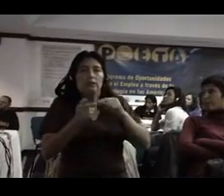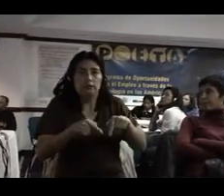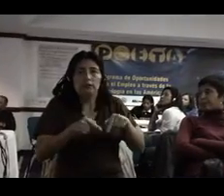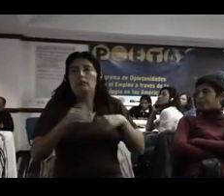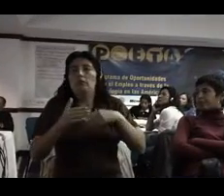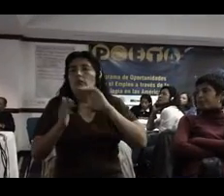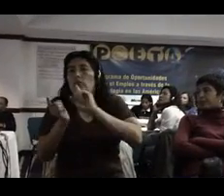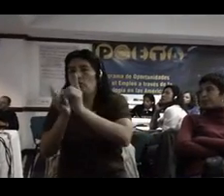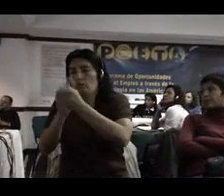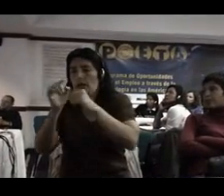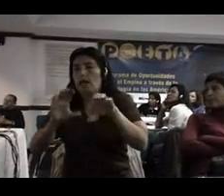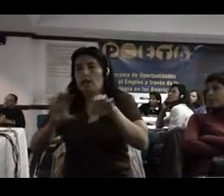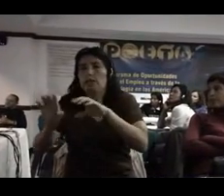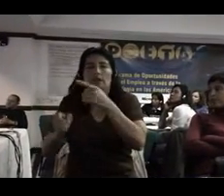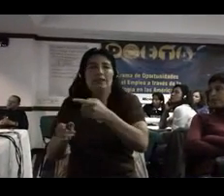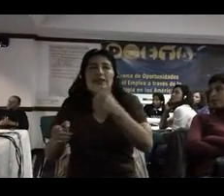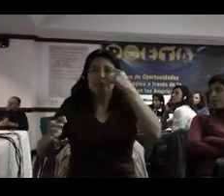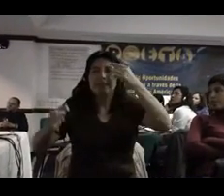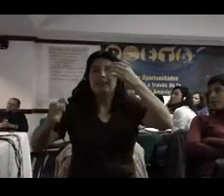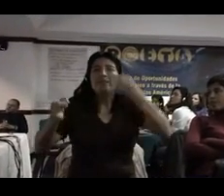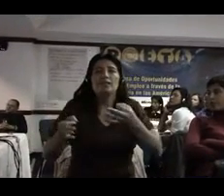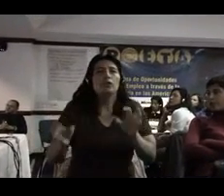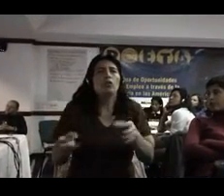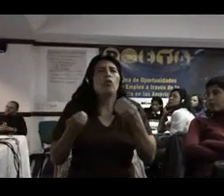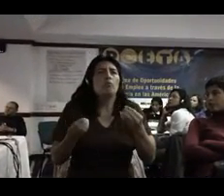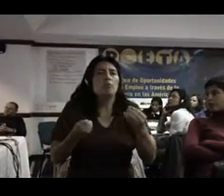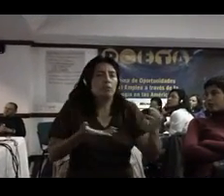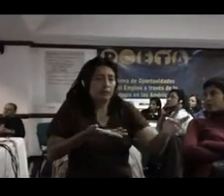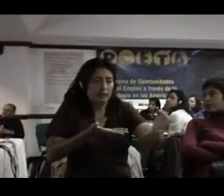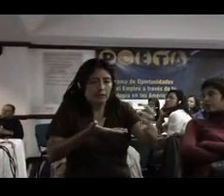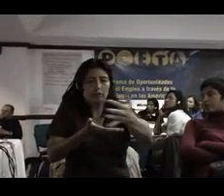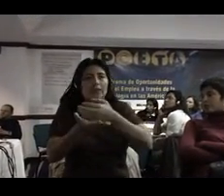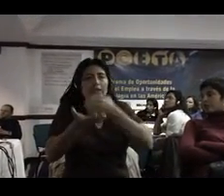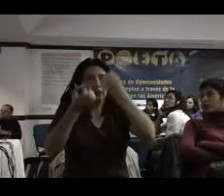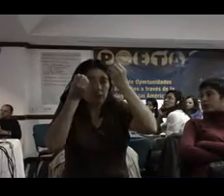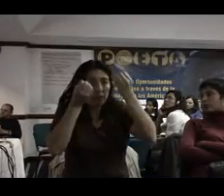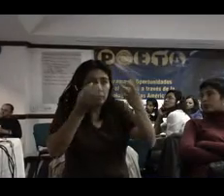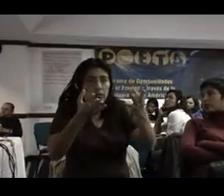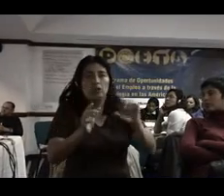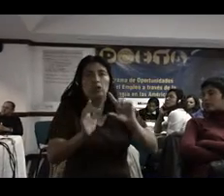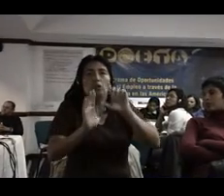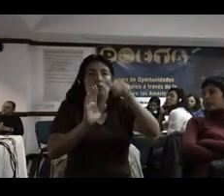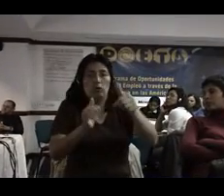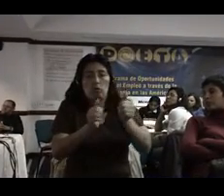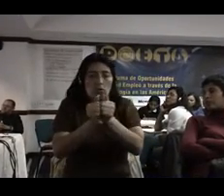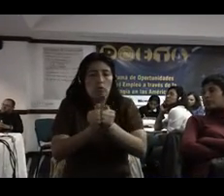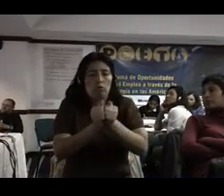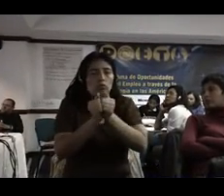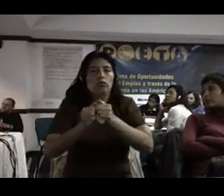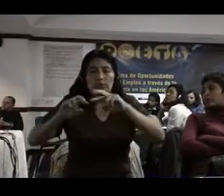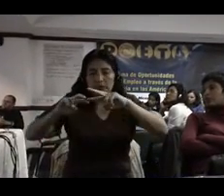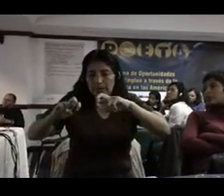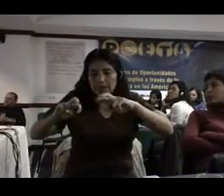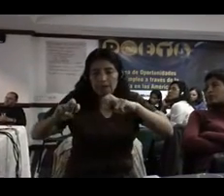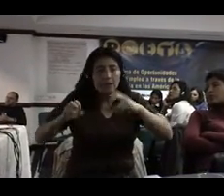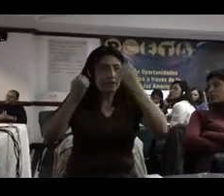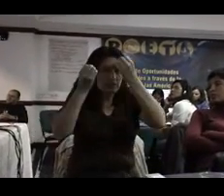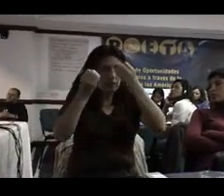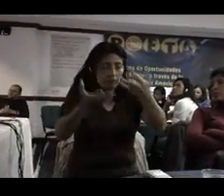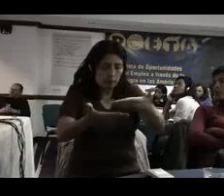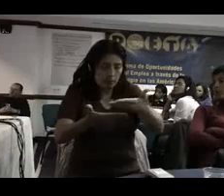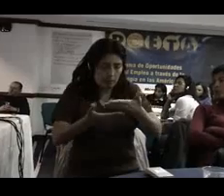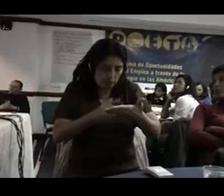that information together in practice. And then we're going to, together, analyze the data, and then we're going to reflect and plan